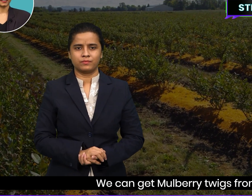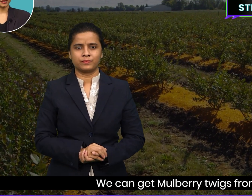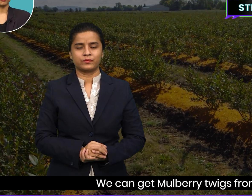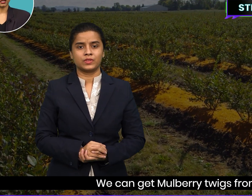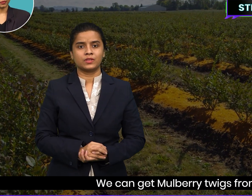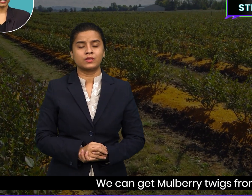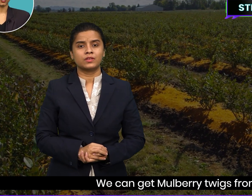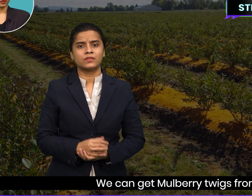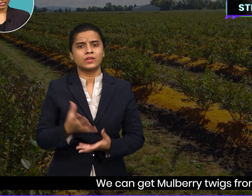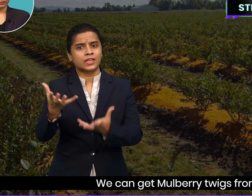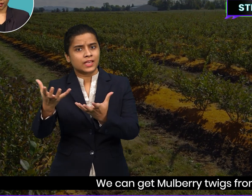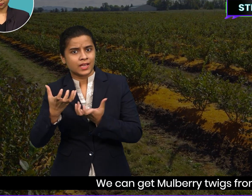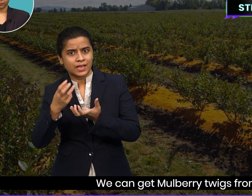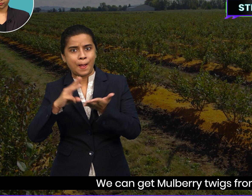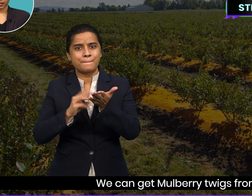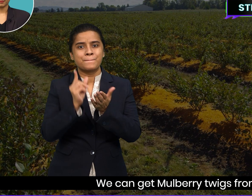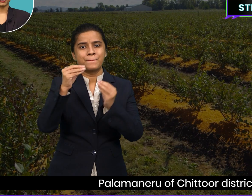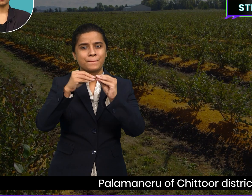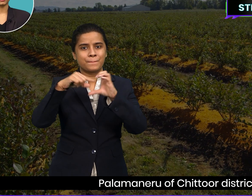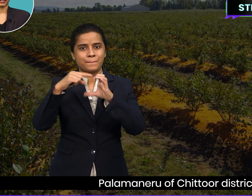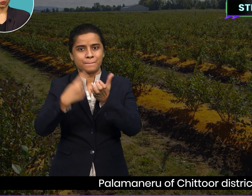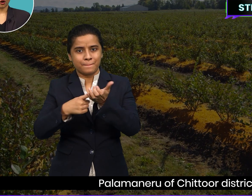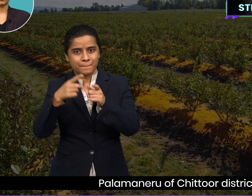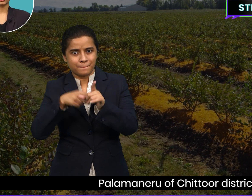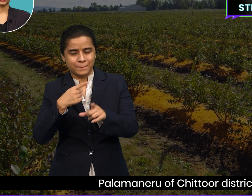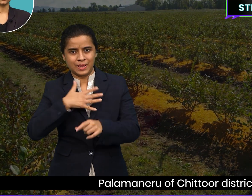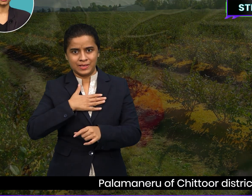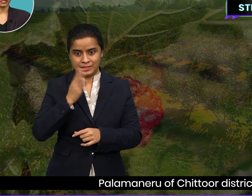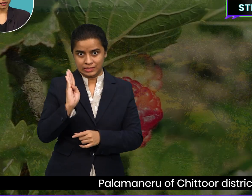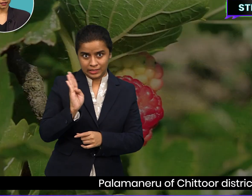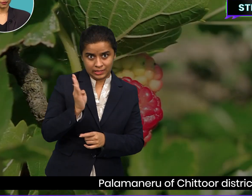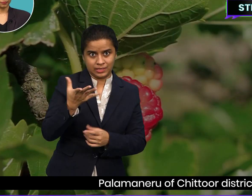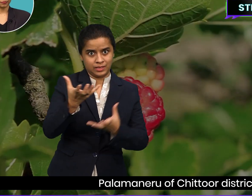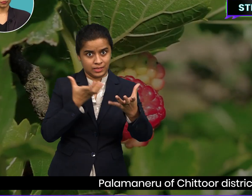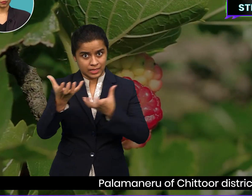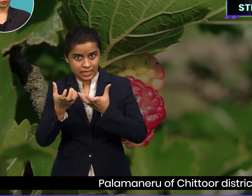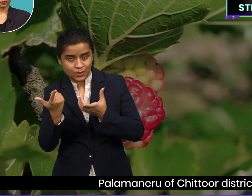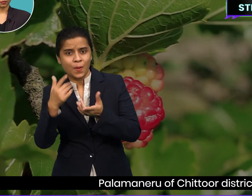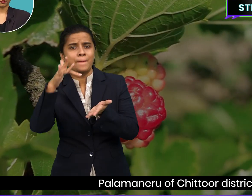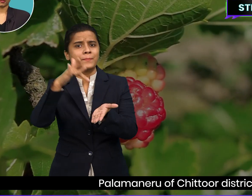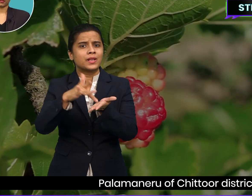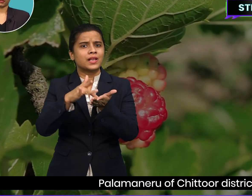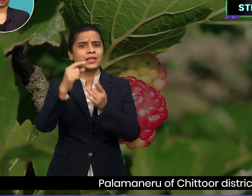We can get mulberry twigs from Palmaneru of Chittoor district,